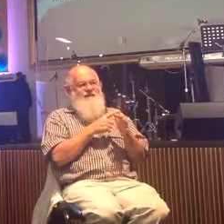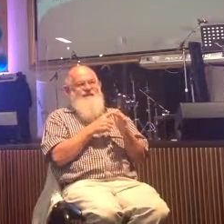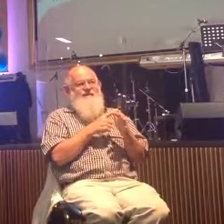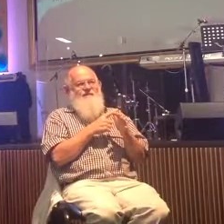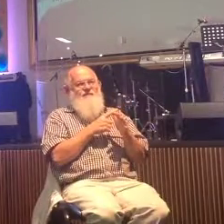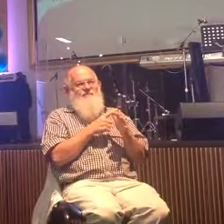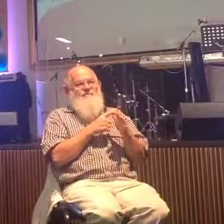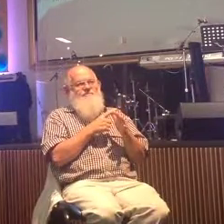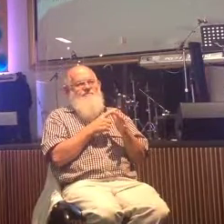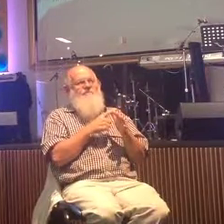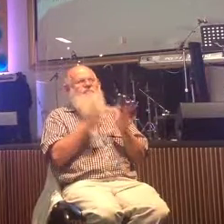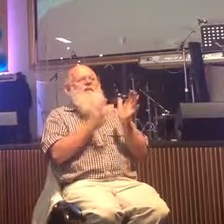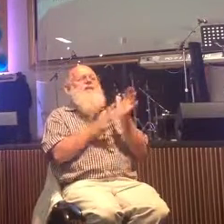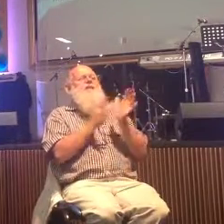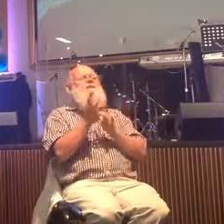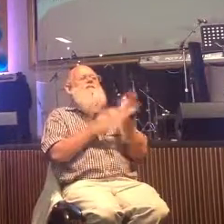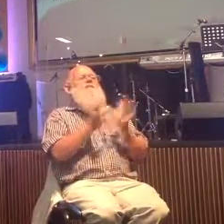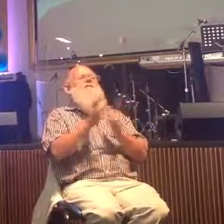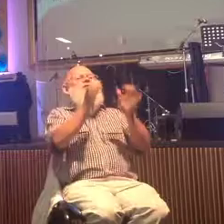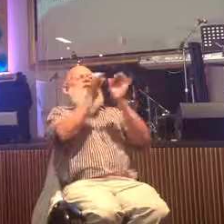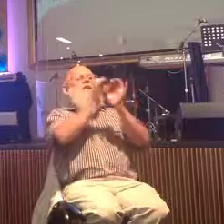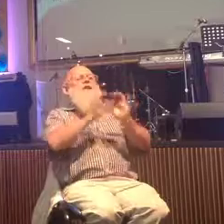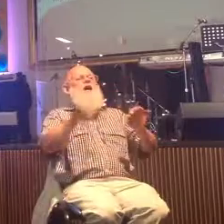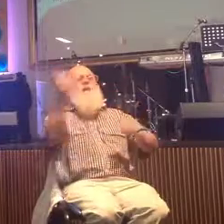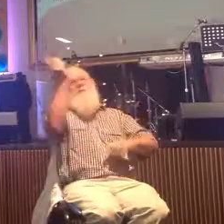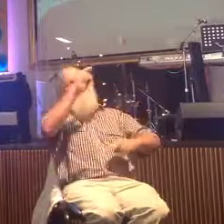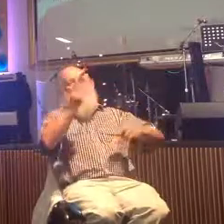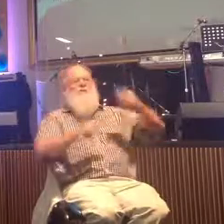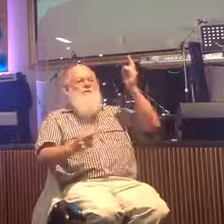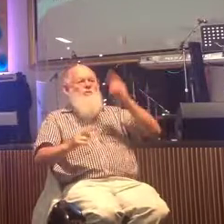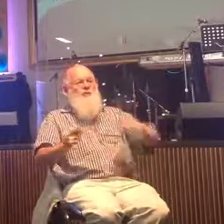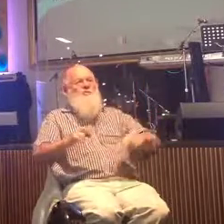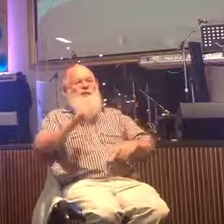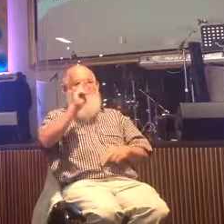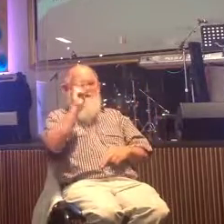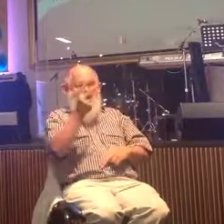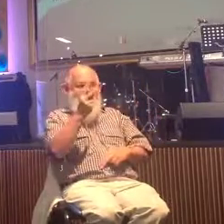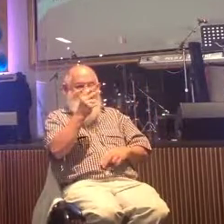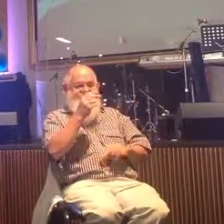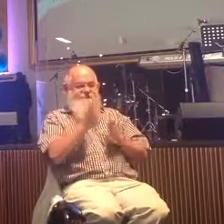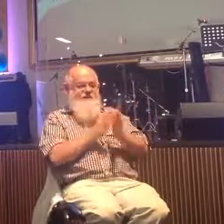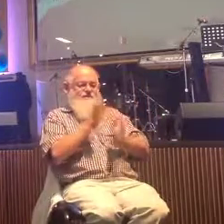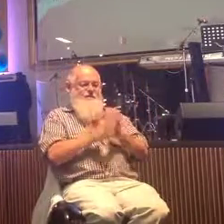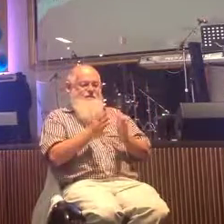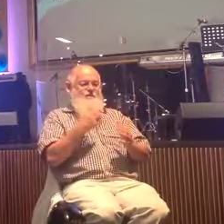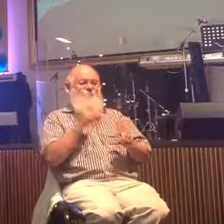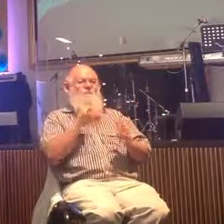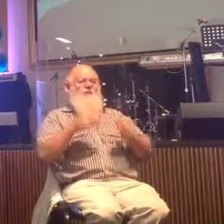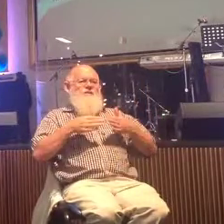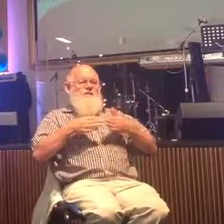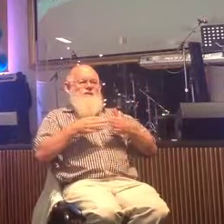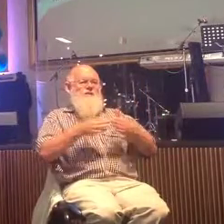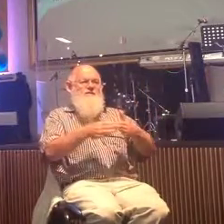just silenced the storm with his very words. Yeah. The next representation of the legion was a ship. Jesus just got off